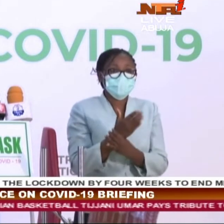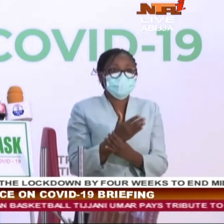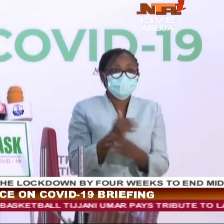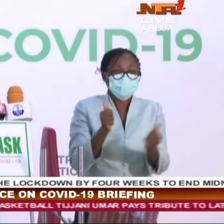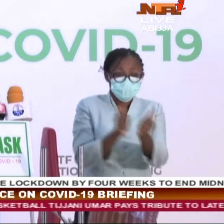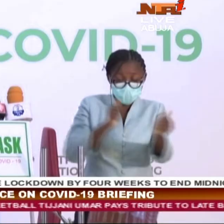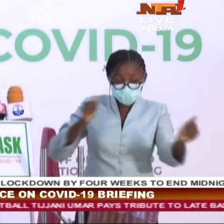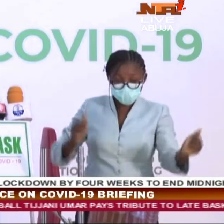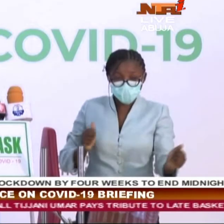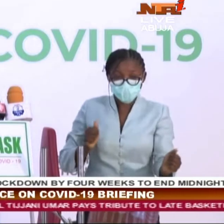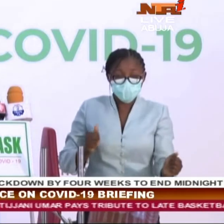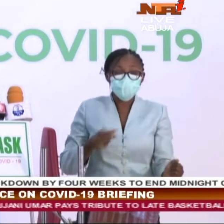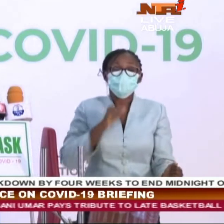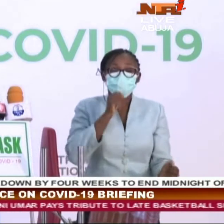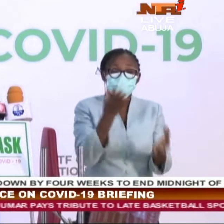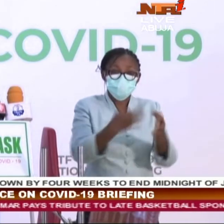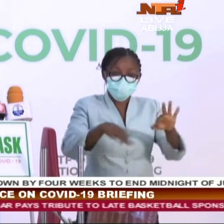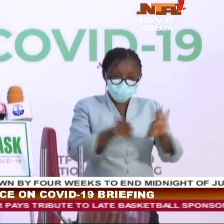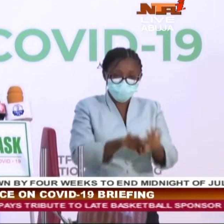Avoid unnecessary travels.